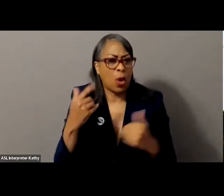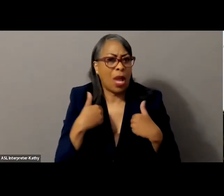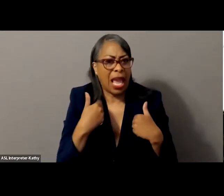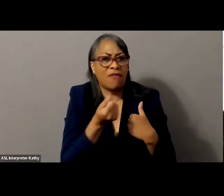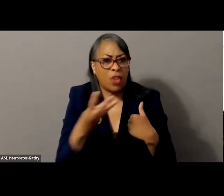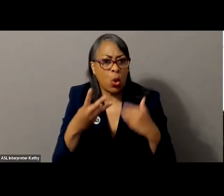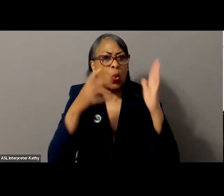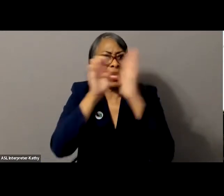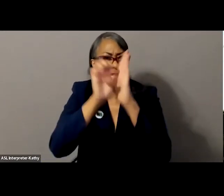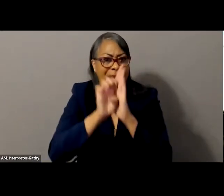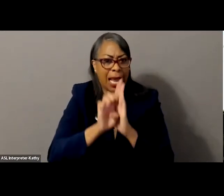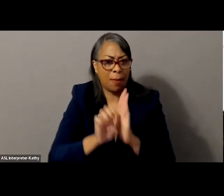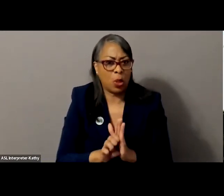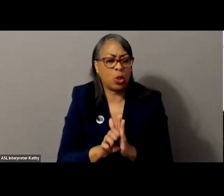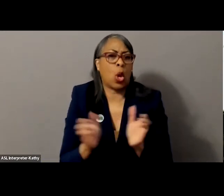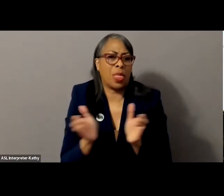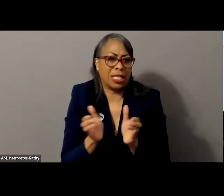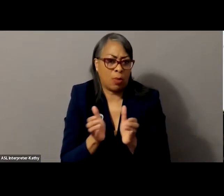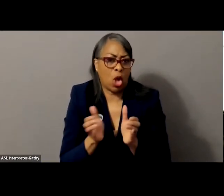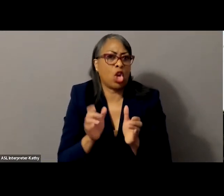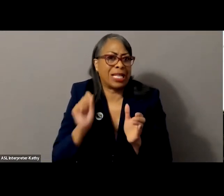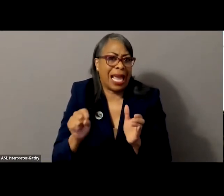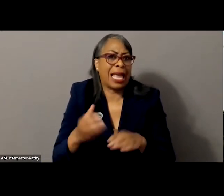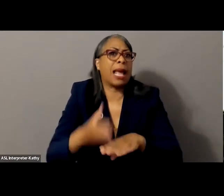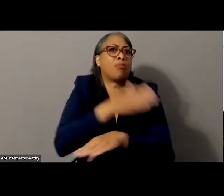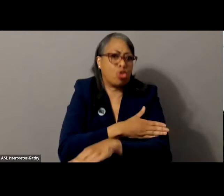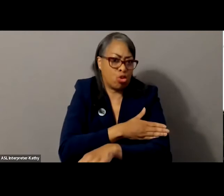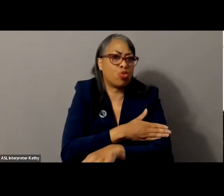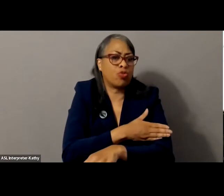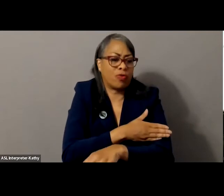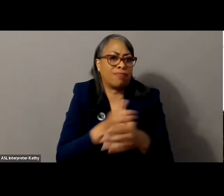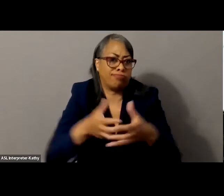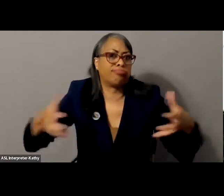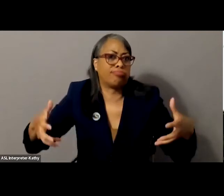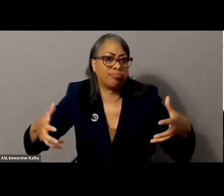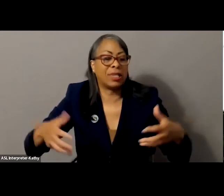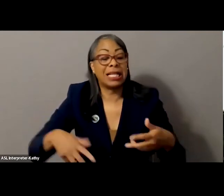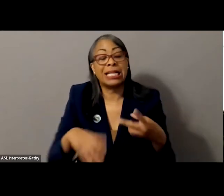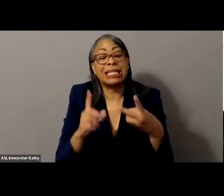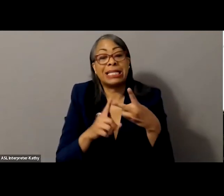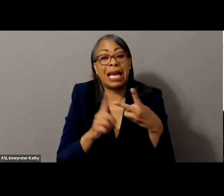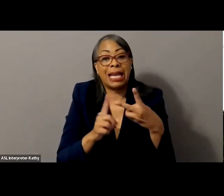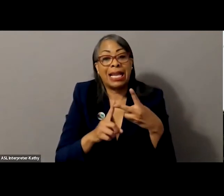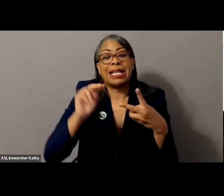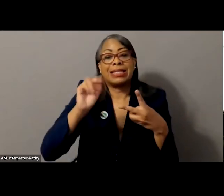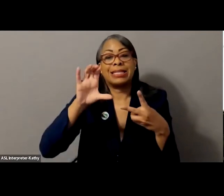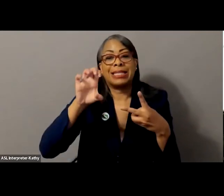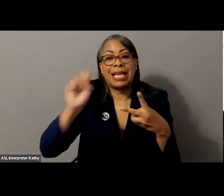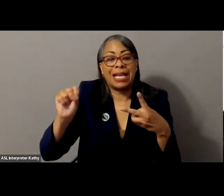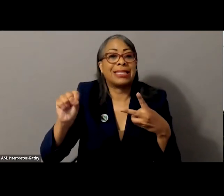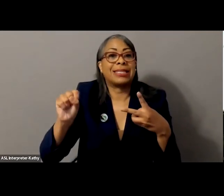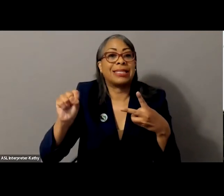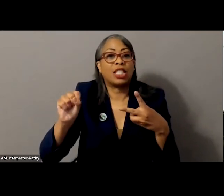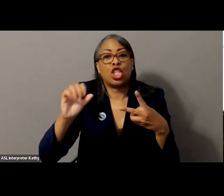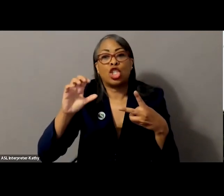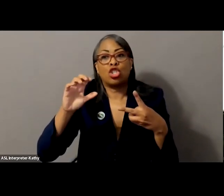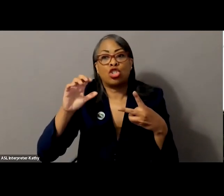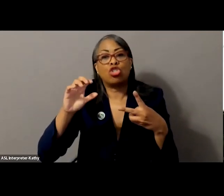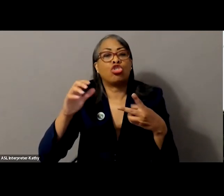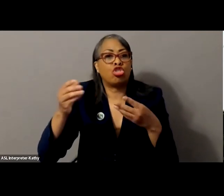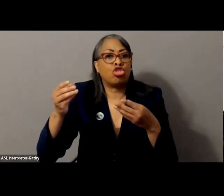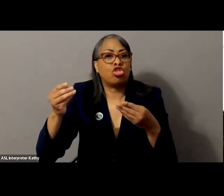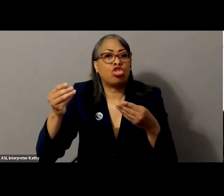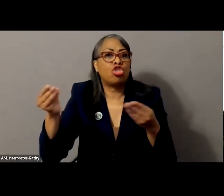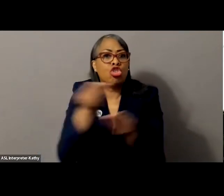related at a smaller scale that could be enhanced here. The second theme is NCS's data curator. The report, and as we just